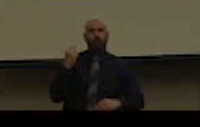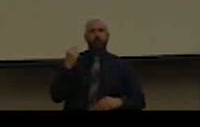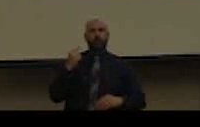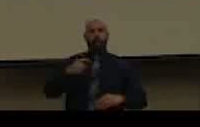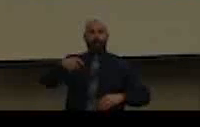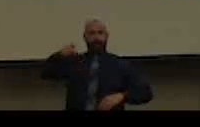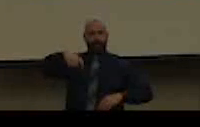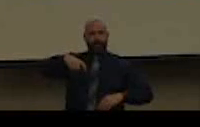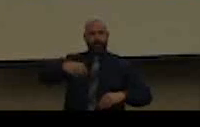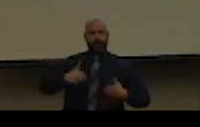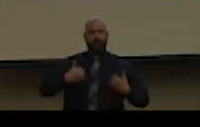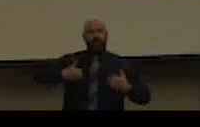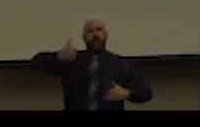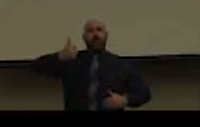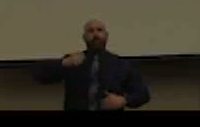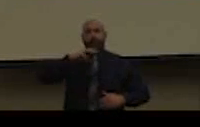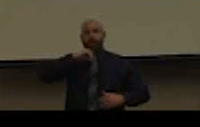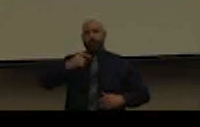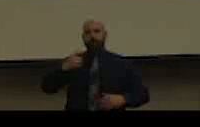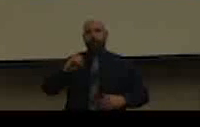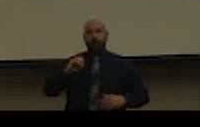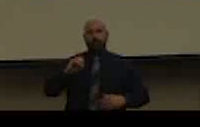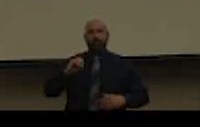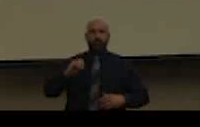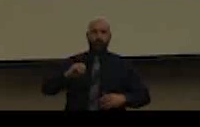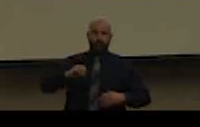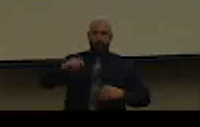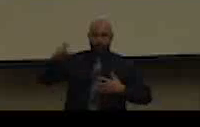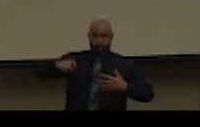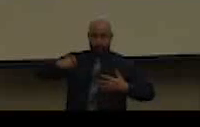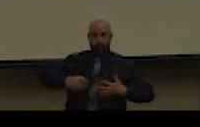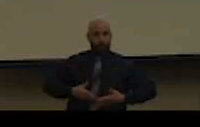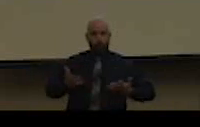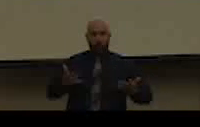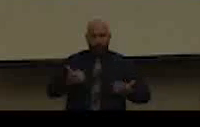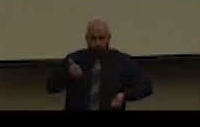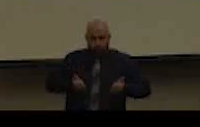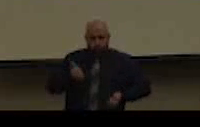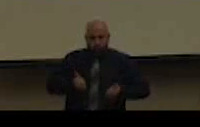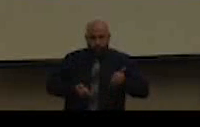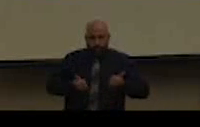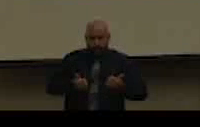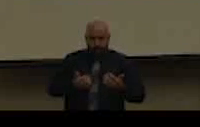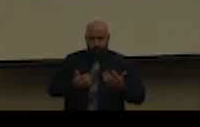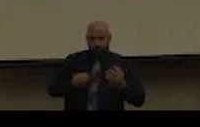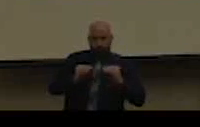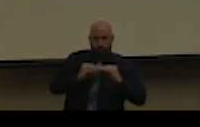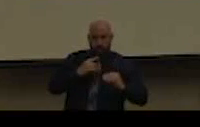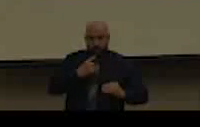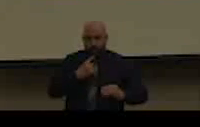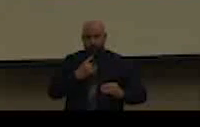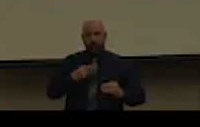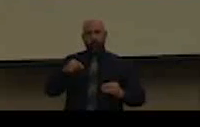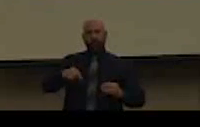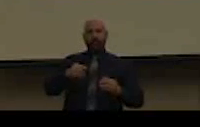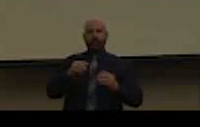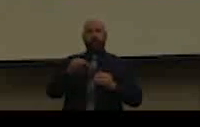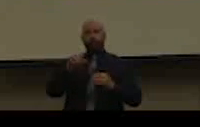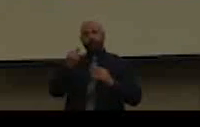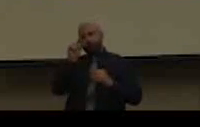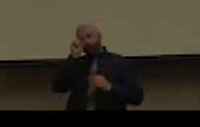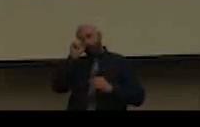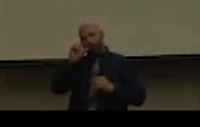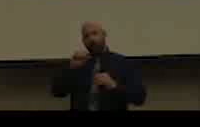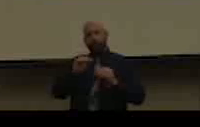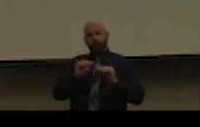of desperate. And this was at least a small step toward trying to right the ship there. So you can see how much the rates